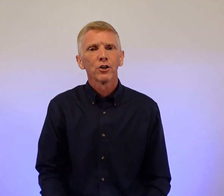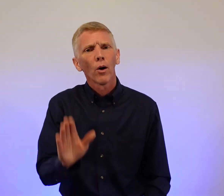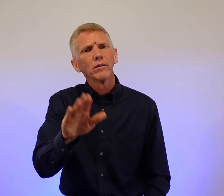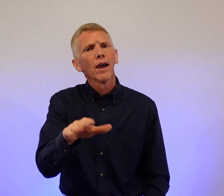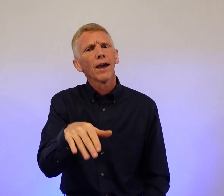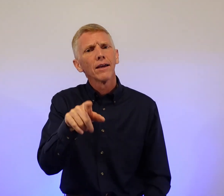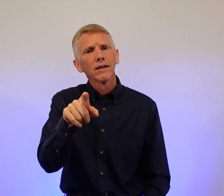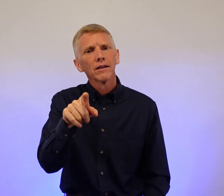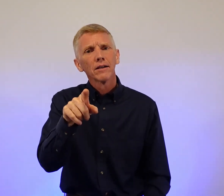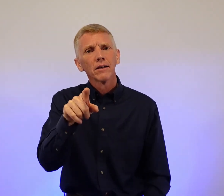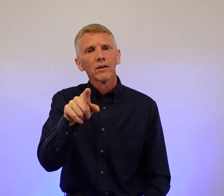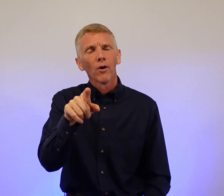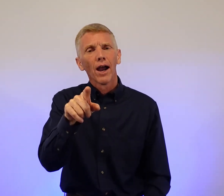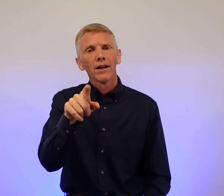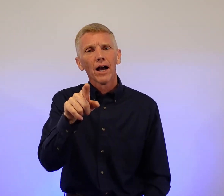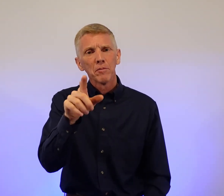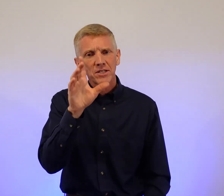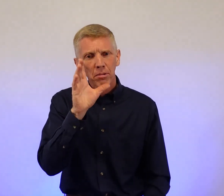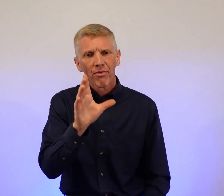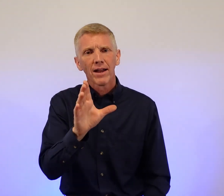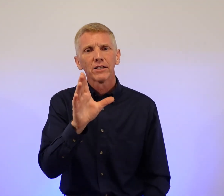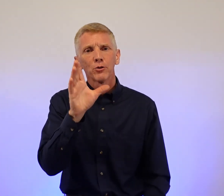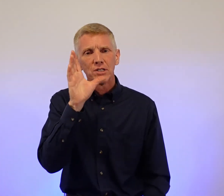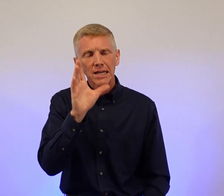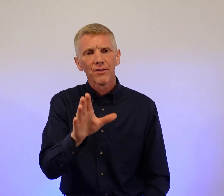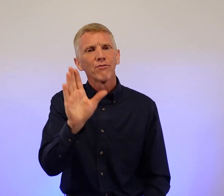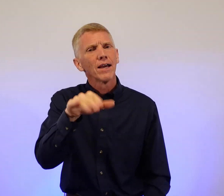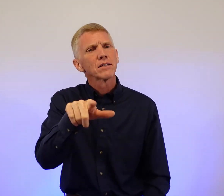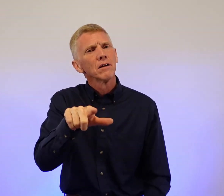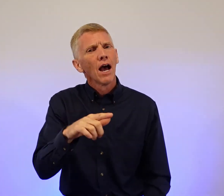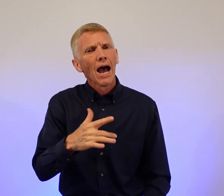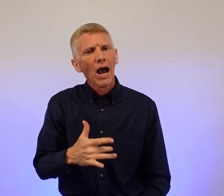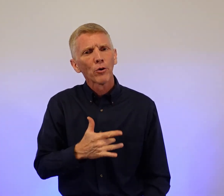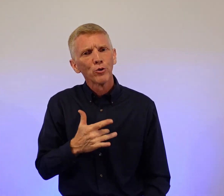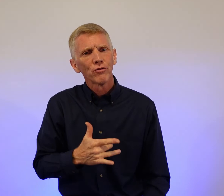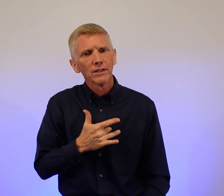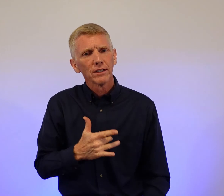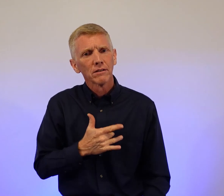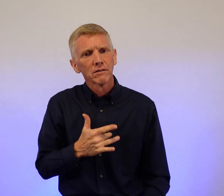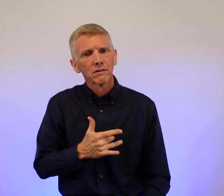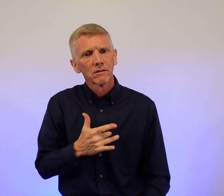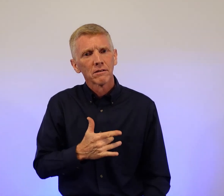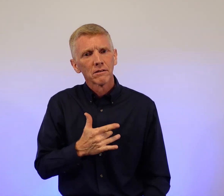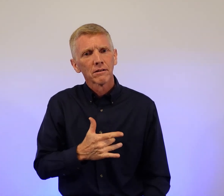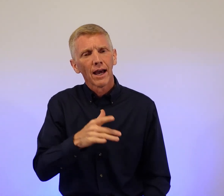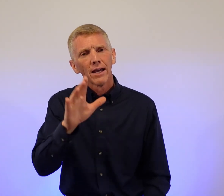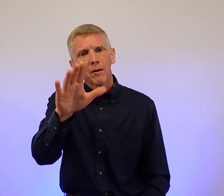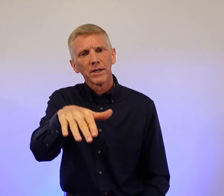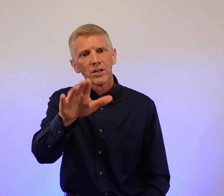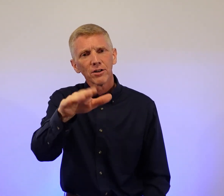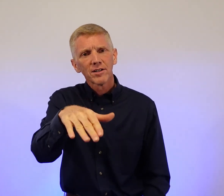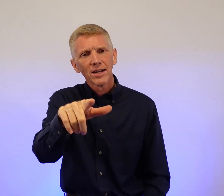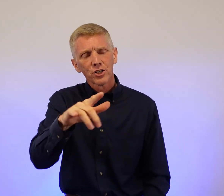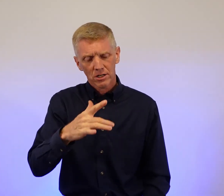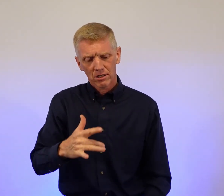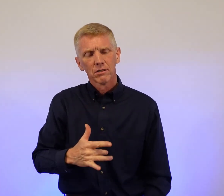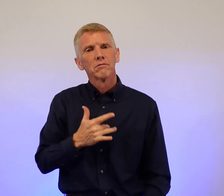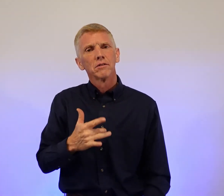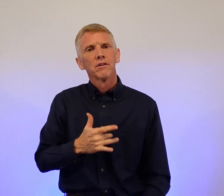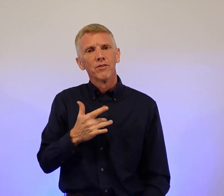going, hey, right? I'm sympathetic. You can see it in the face. How are you feeling? Okay, I'm getting your attention. This